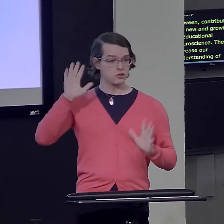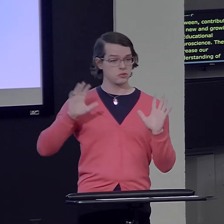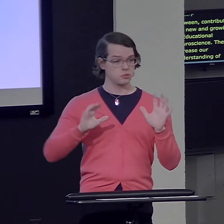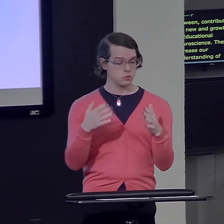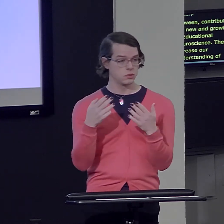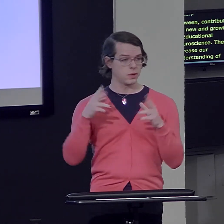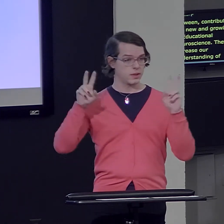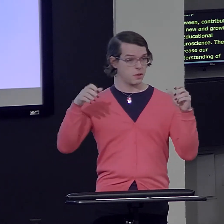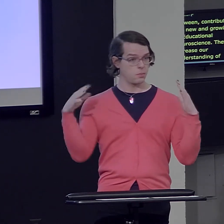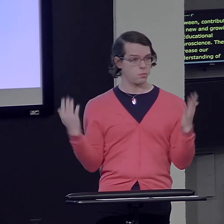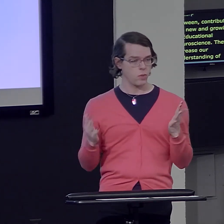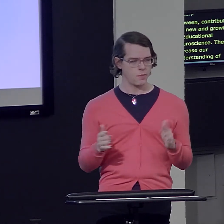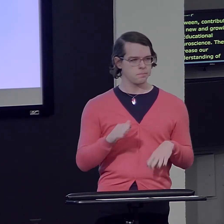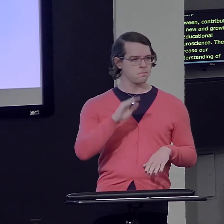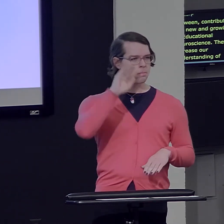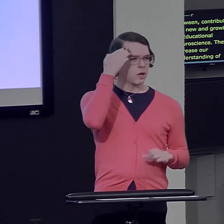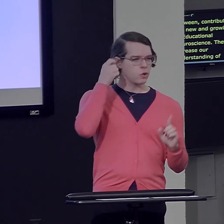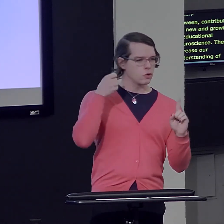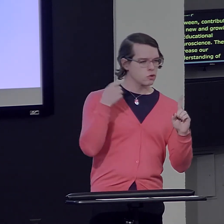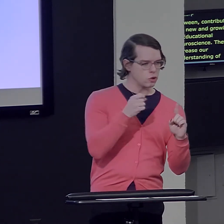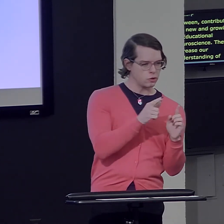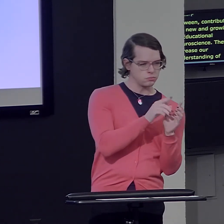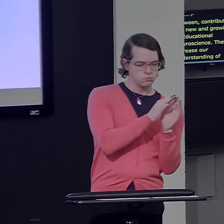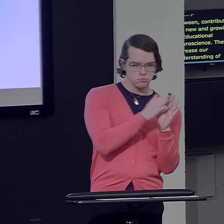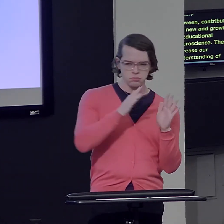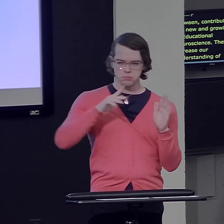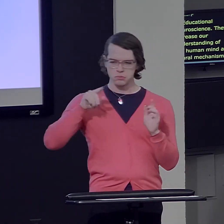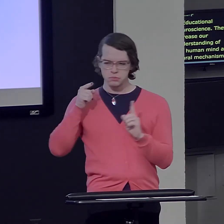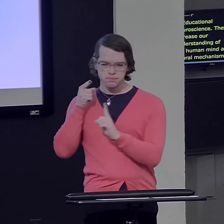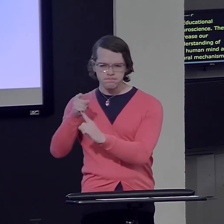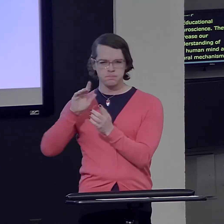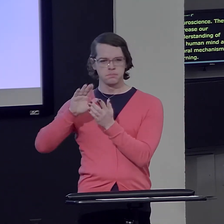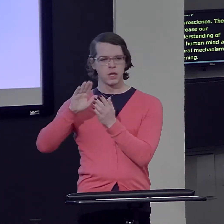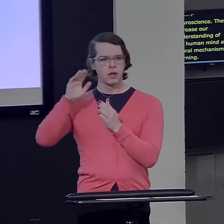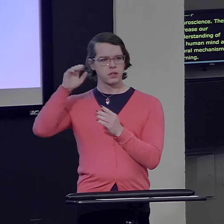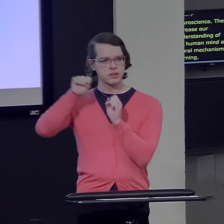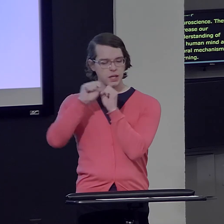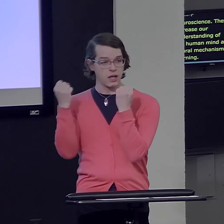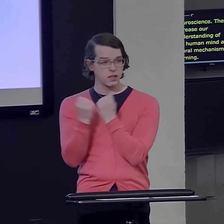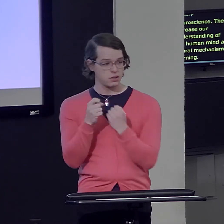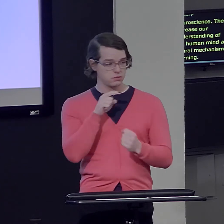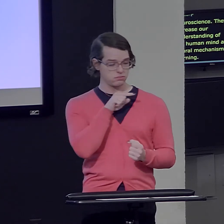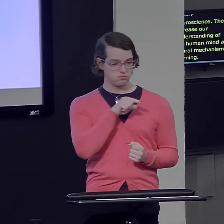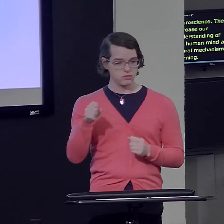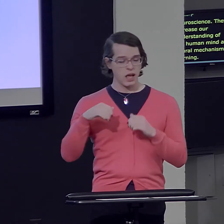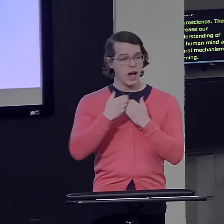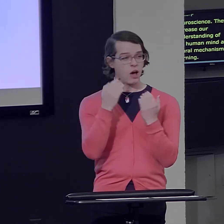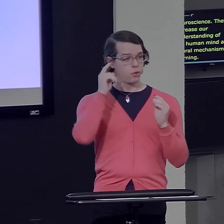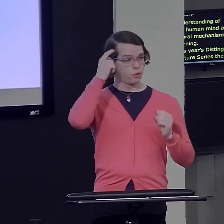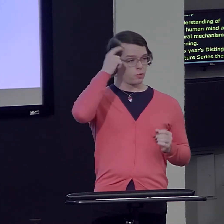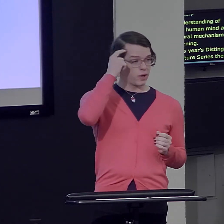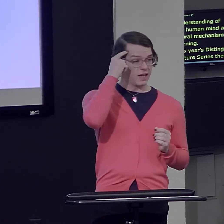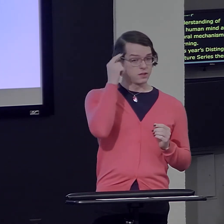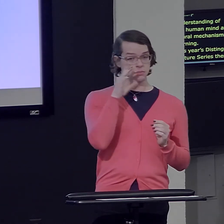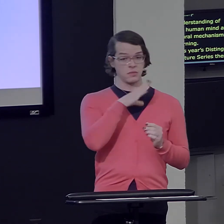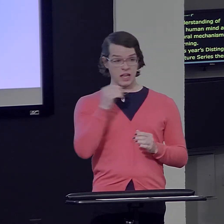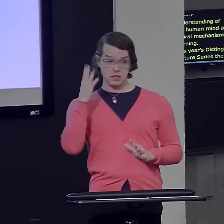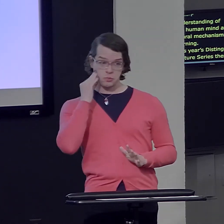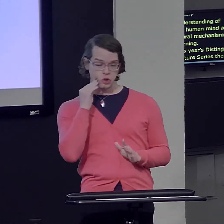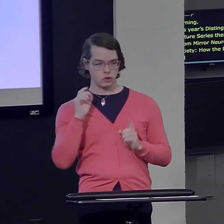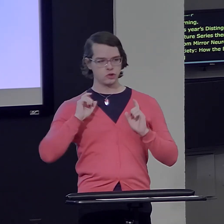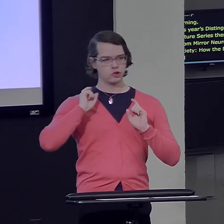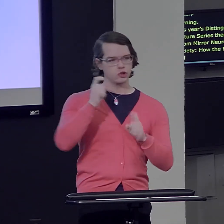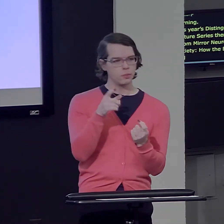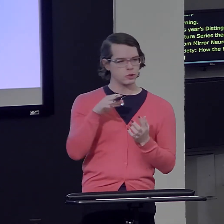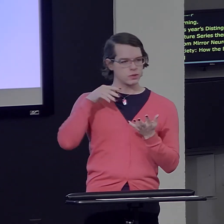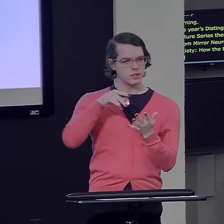our understanding of the human mind and neural mechanisms of learning. This year's distinguished lecture theme is From Mirror Neurons